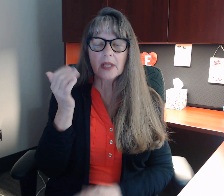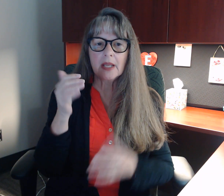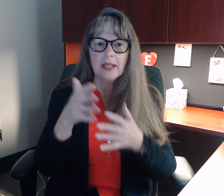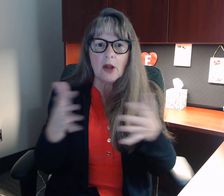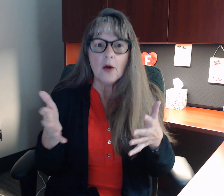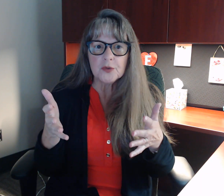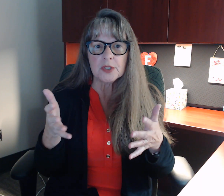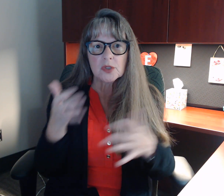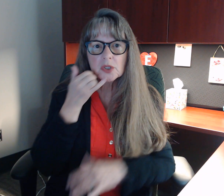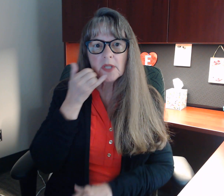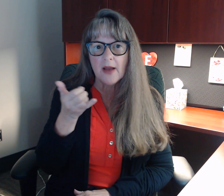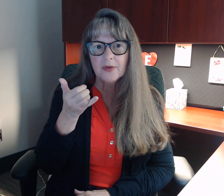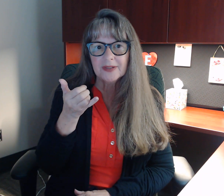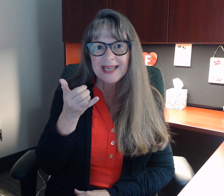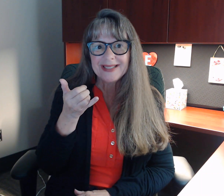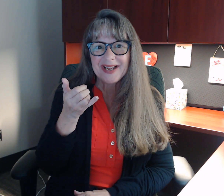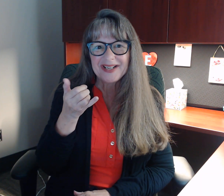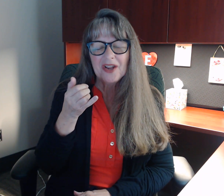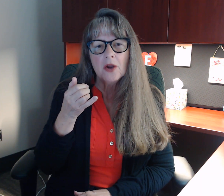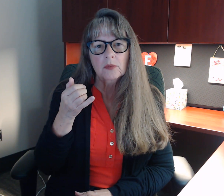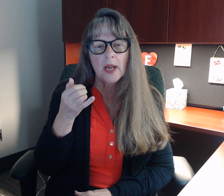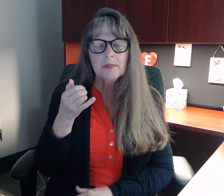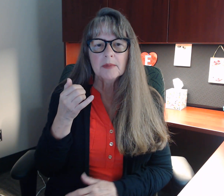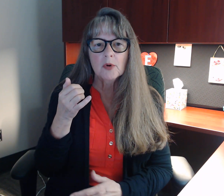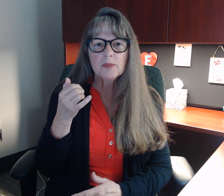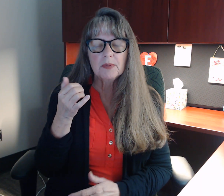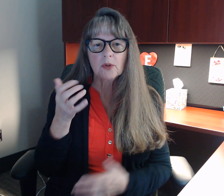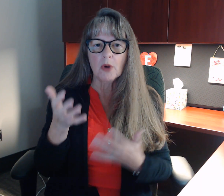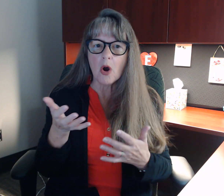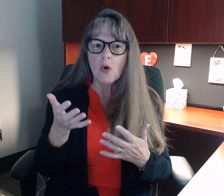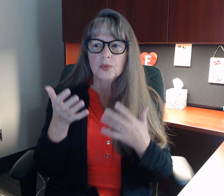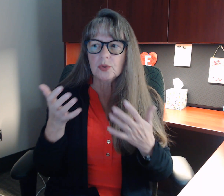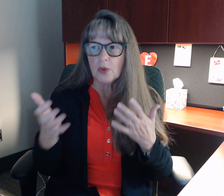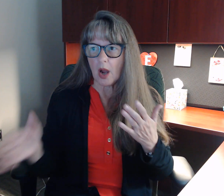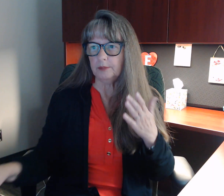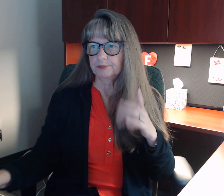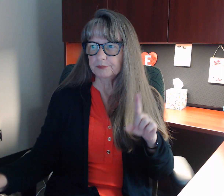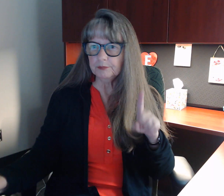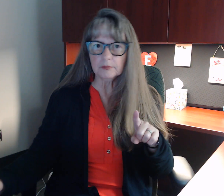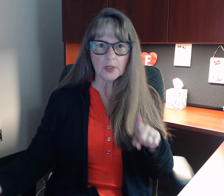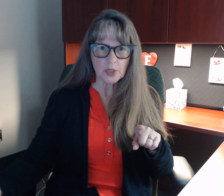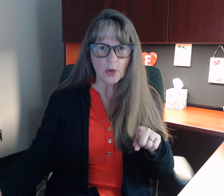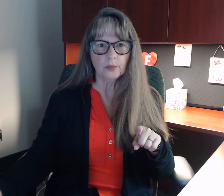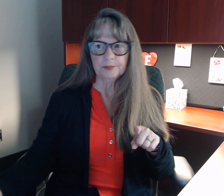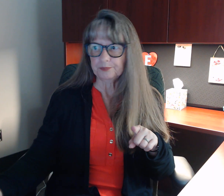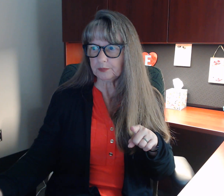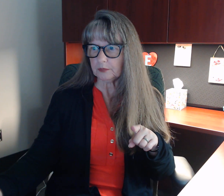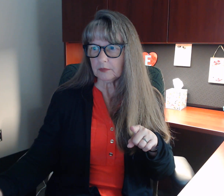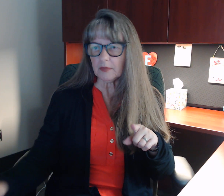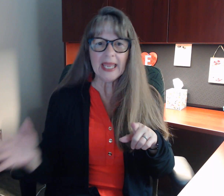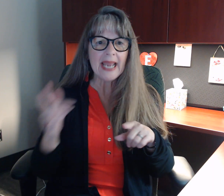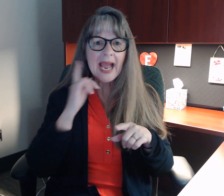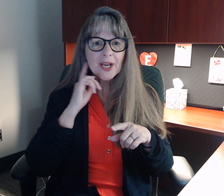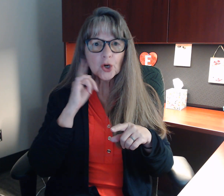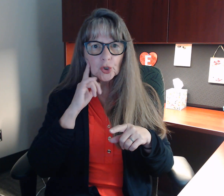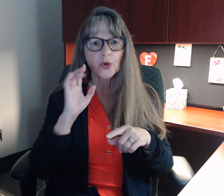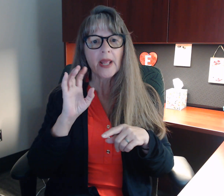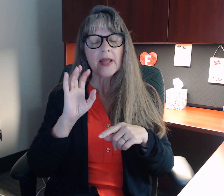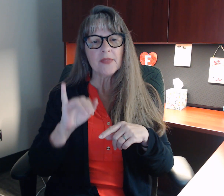like offices still have a landline, right? But most people in their homes do not. So, and I heard that you